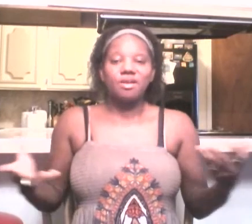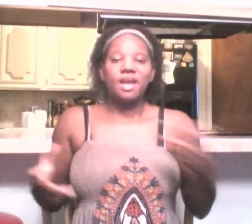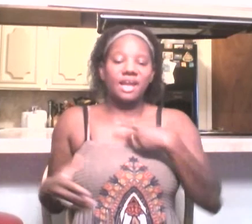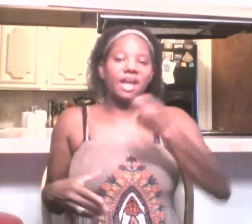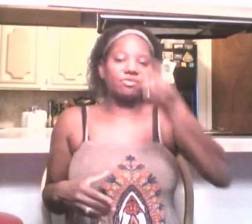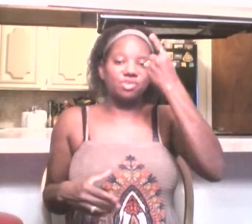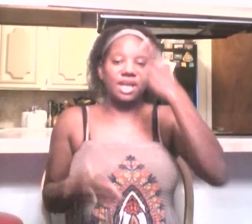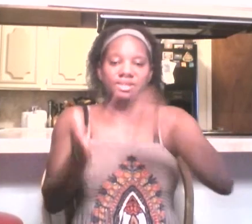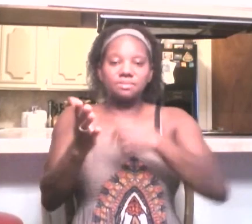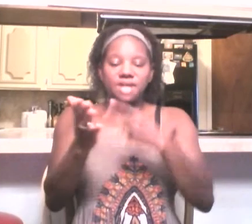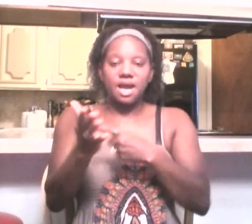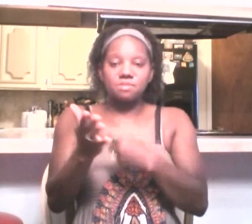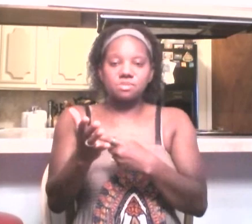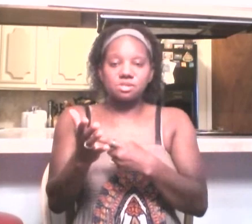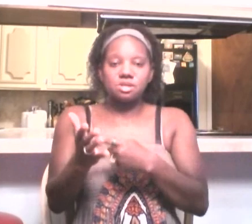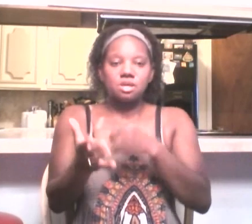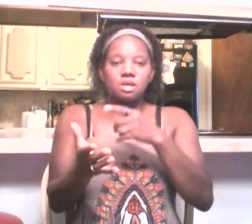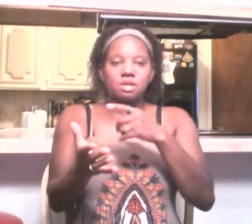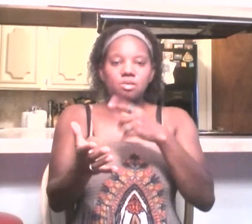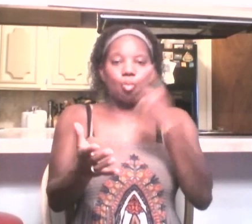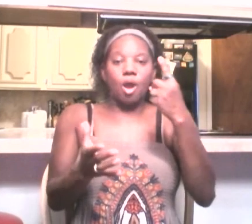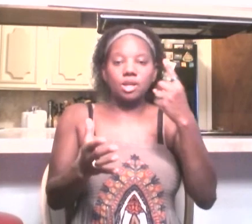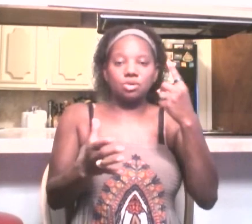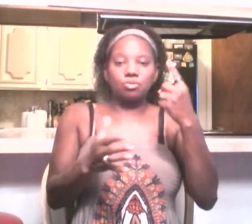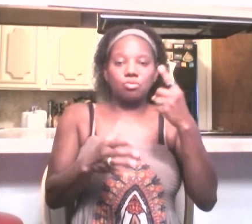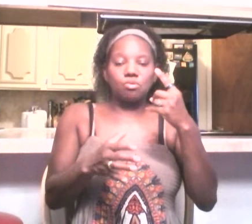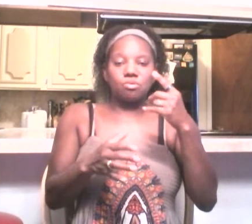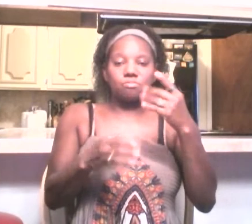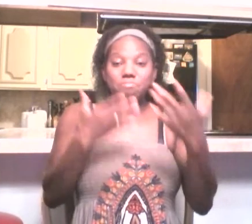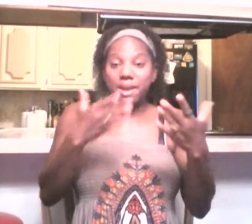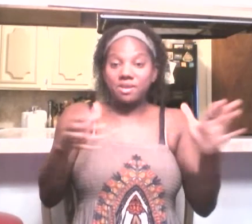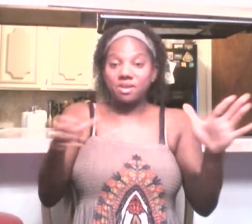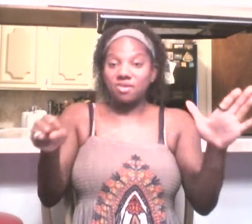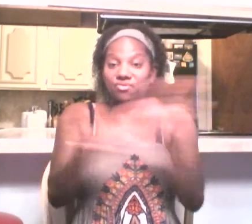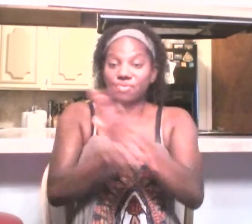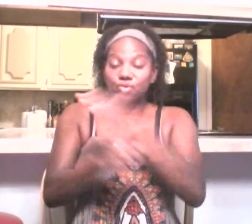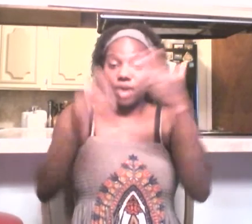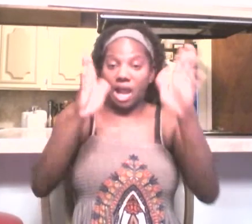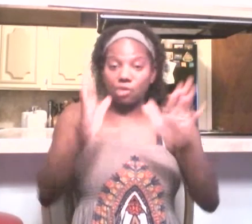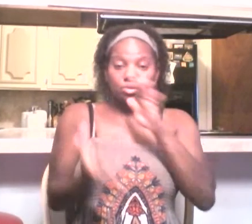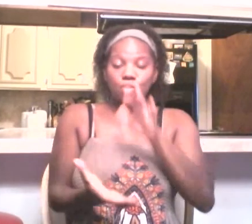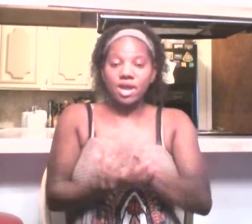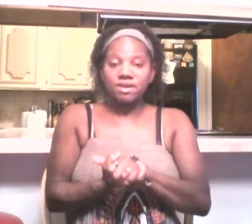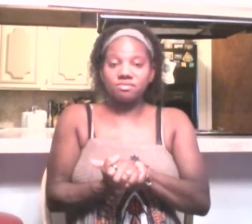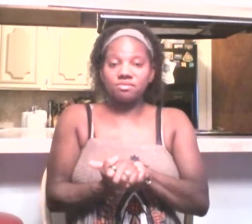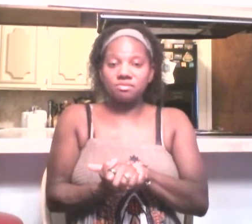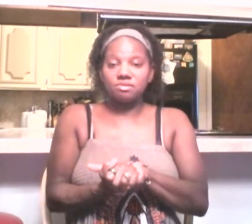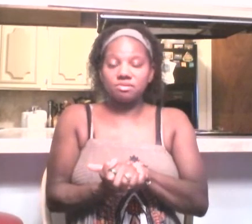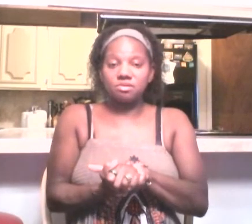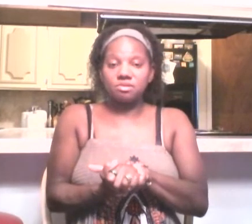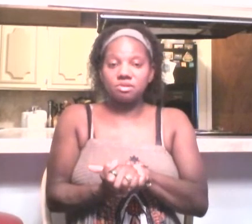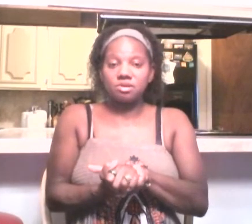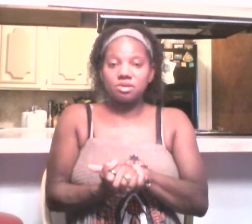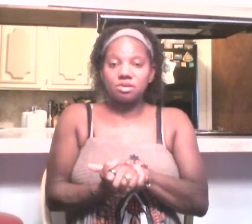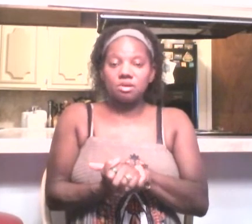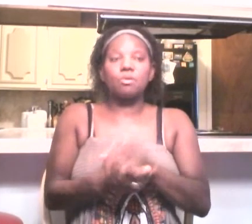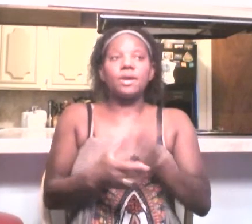And I understand sometimes one of you may be a full housewife. Okay,